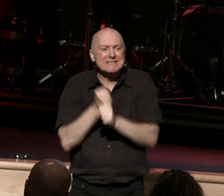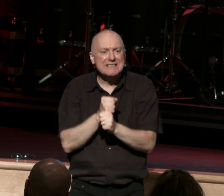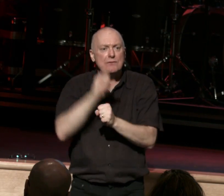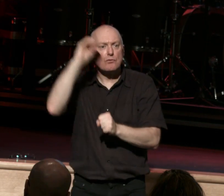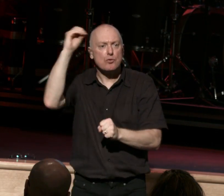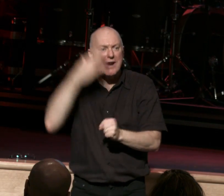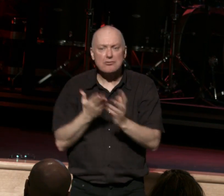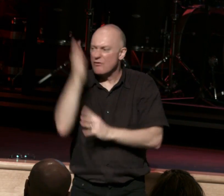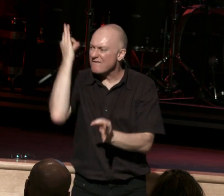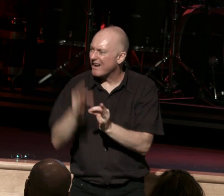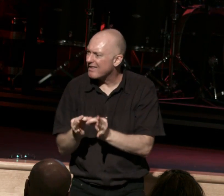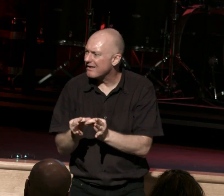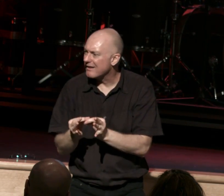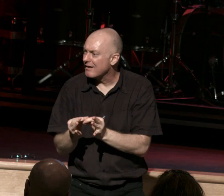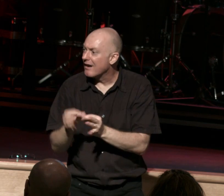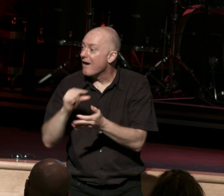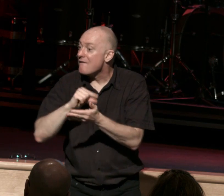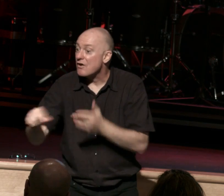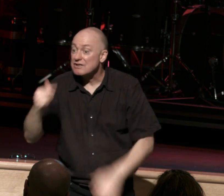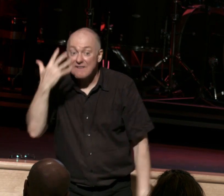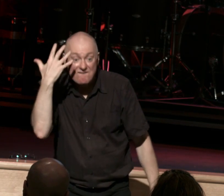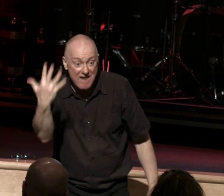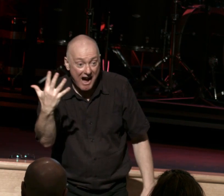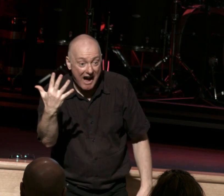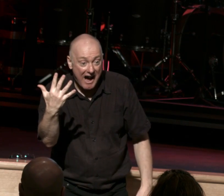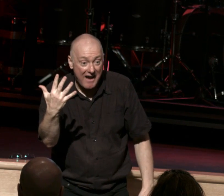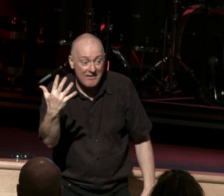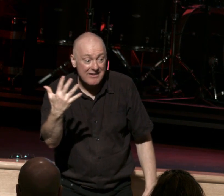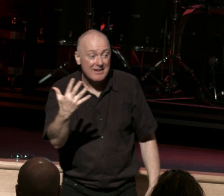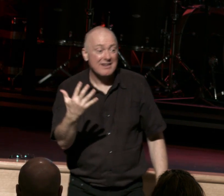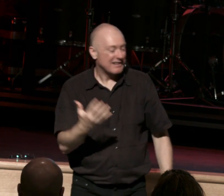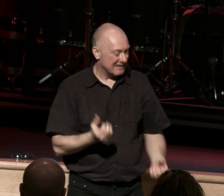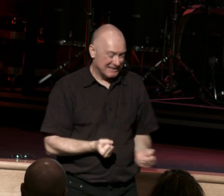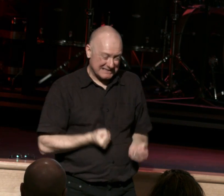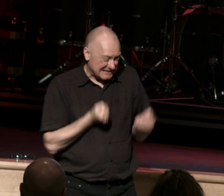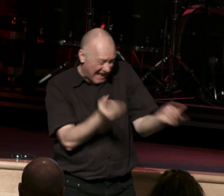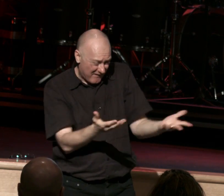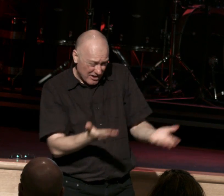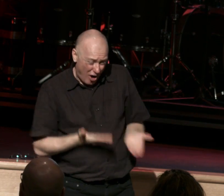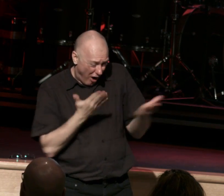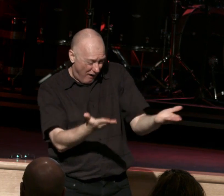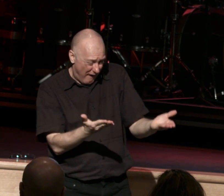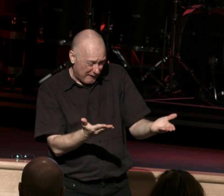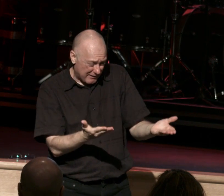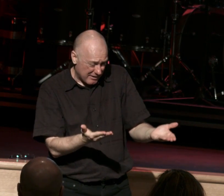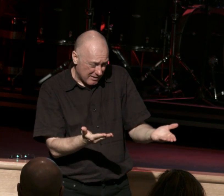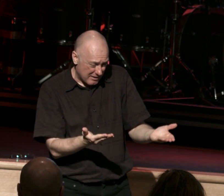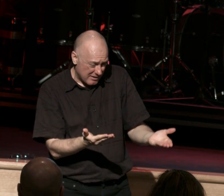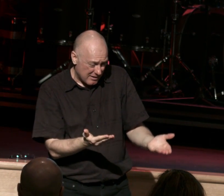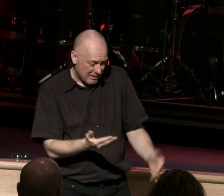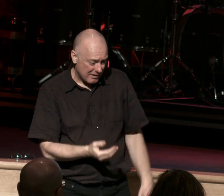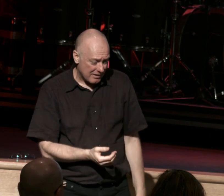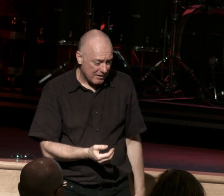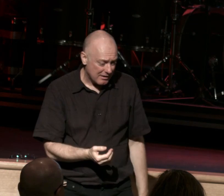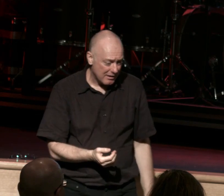gift of grace by faith. In verse 5, it says, sacrifices and offering